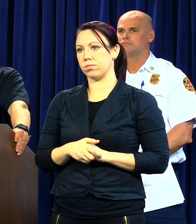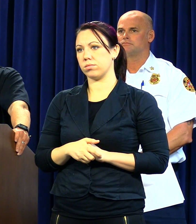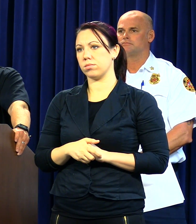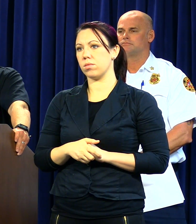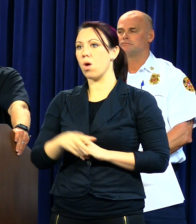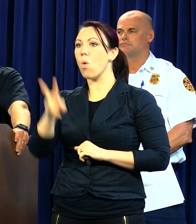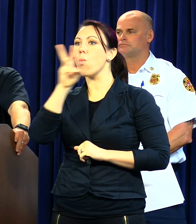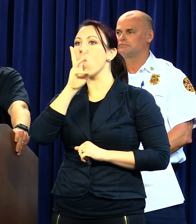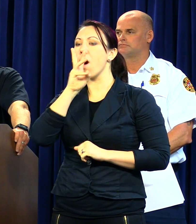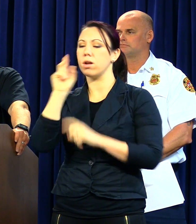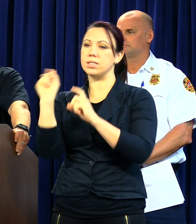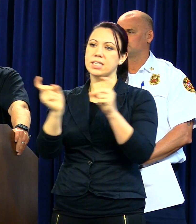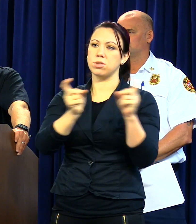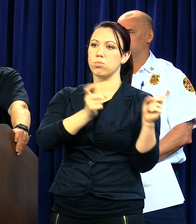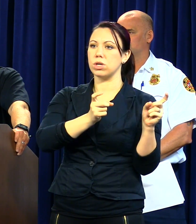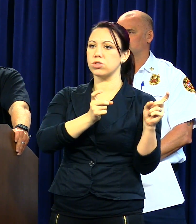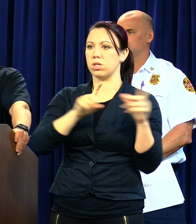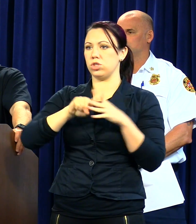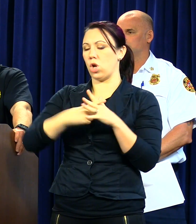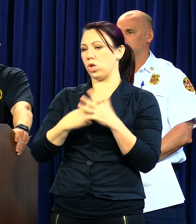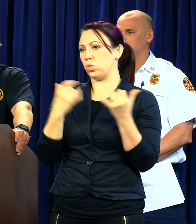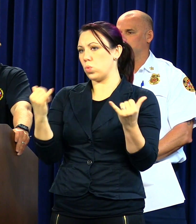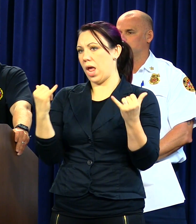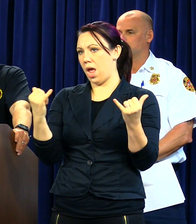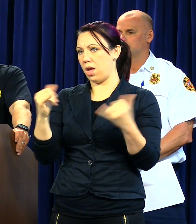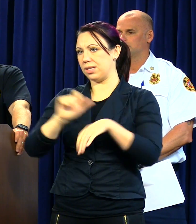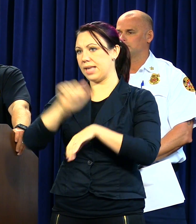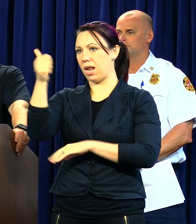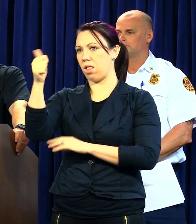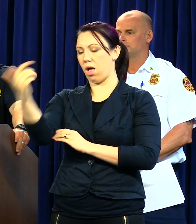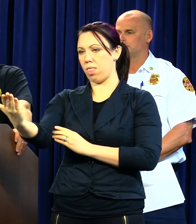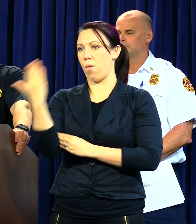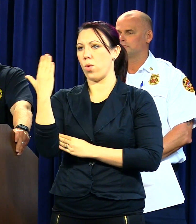Water distribution will begin today at 10 a.m.